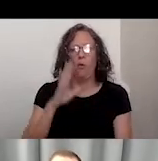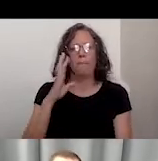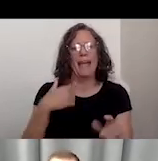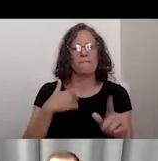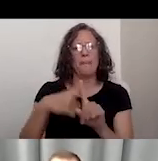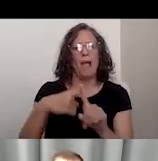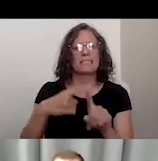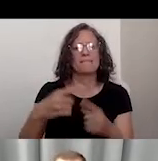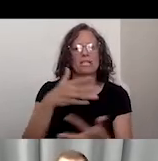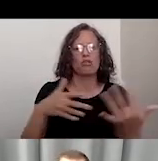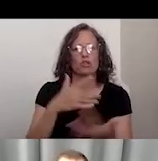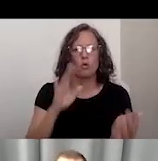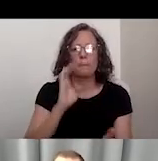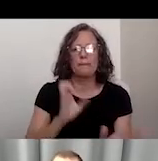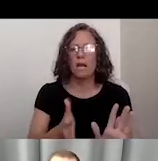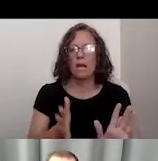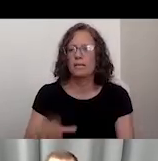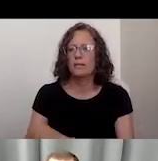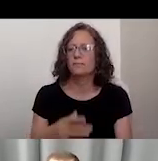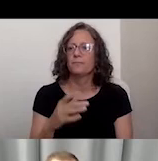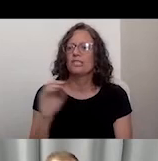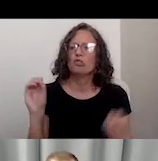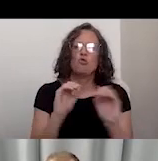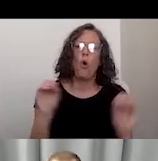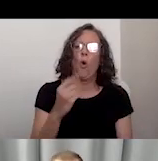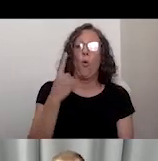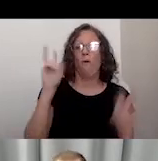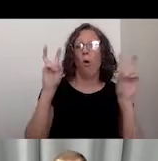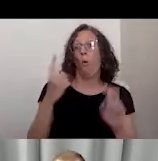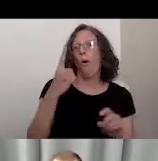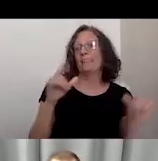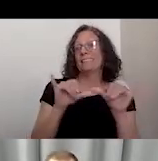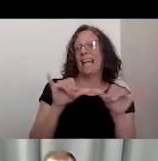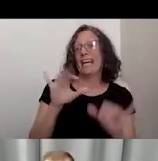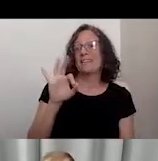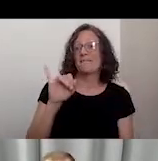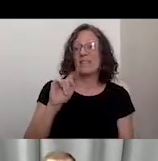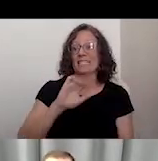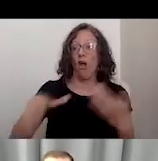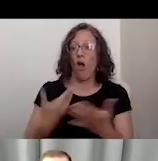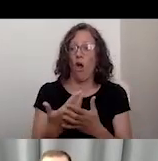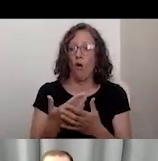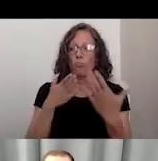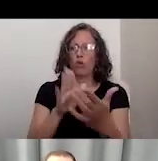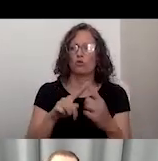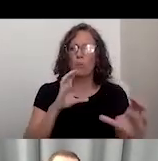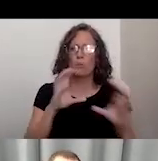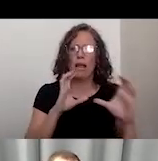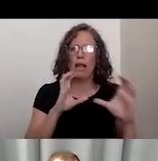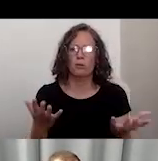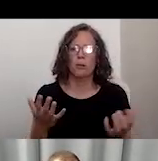just try to communicate with us. We'll have a positive interaction and everything will be fine. And remember that there's